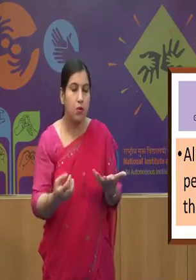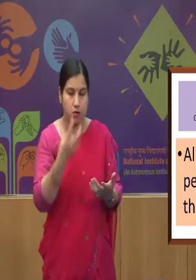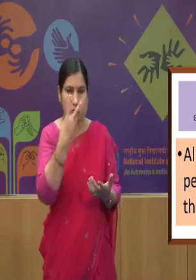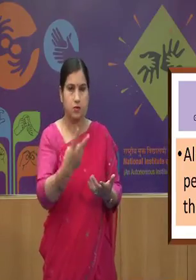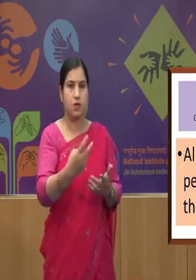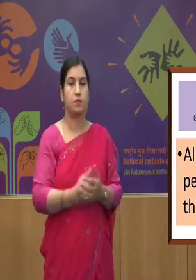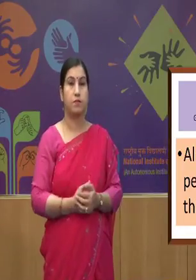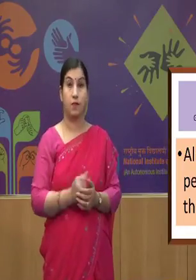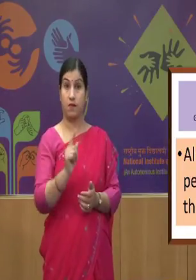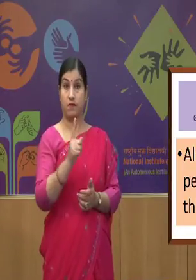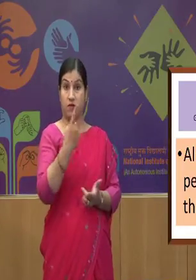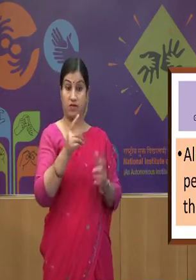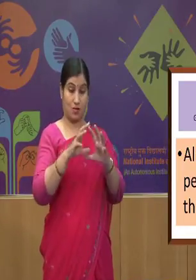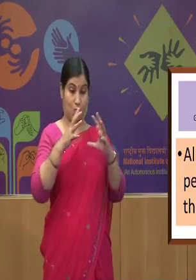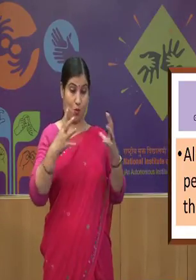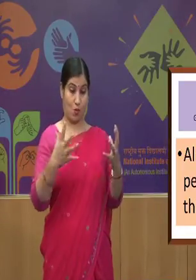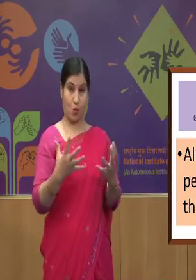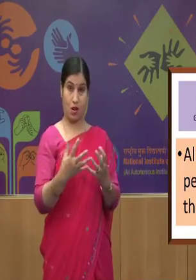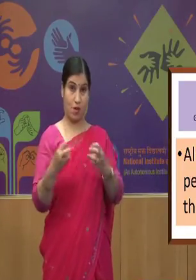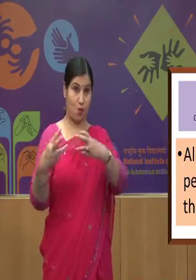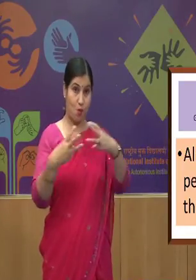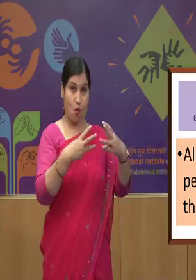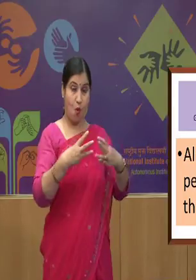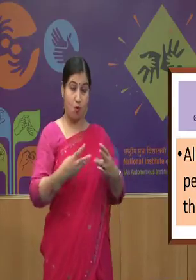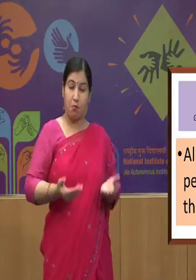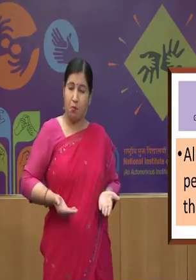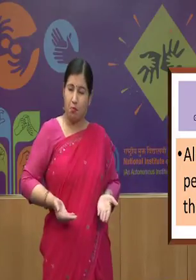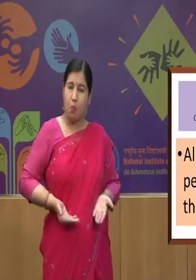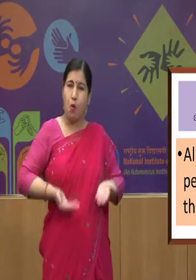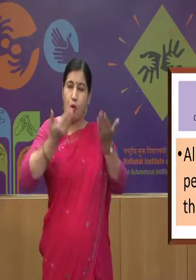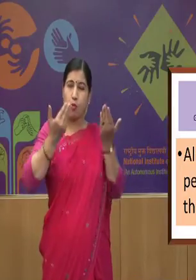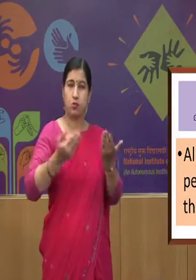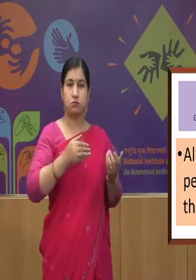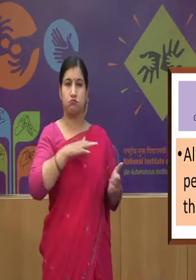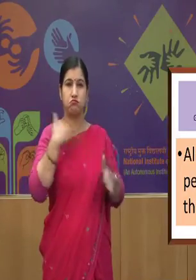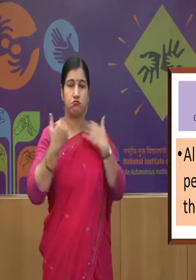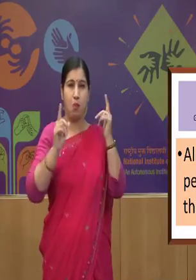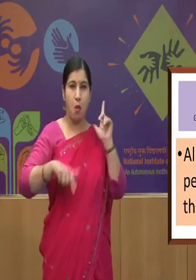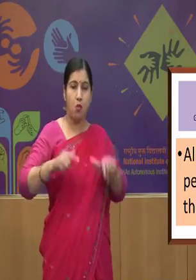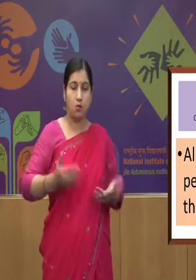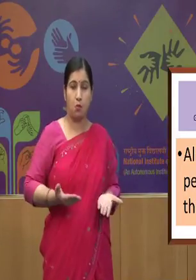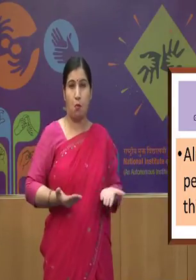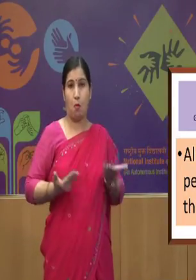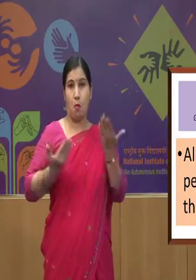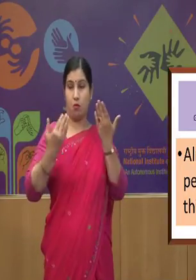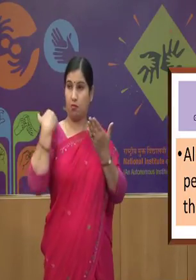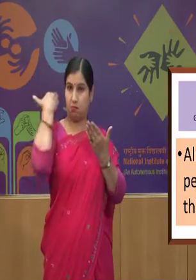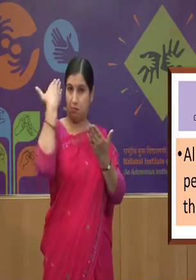The First World War was the most terrible war in the history of mankind so far.